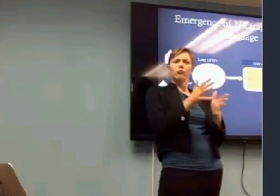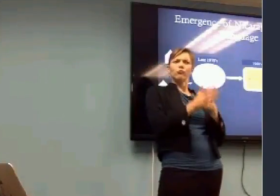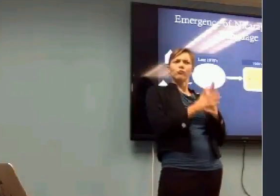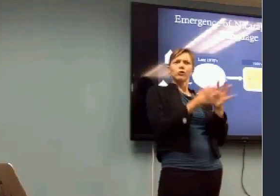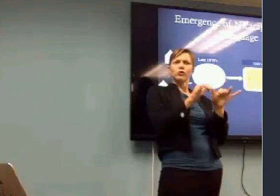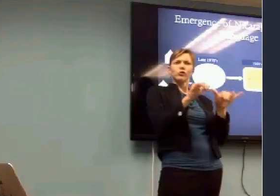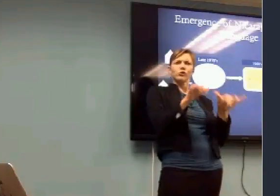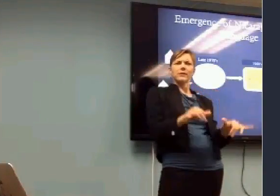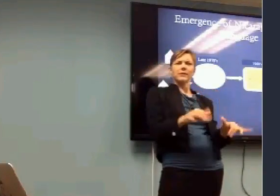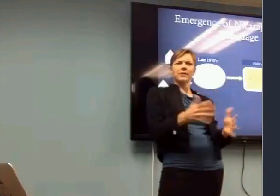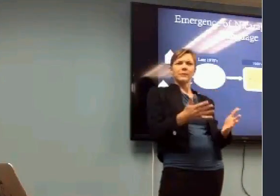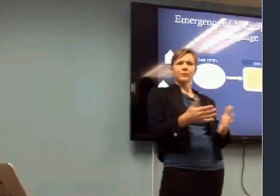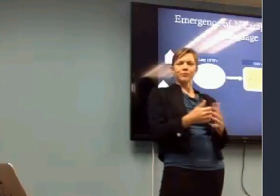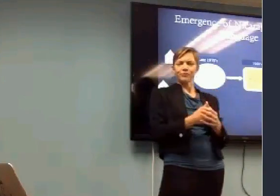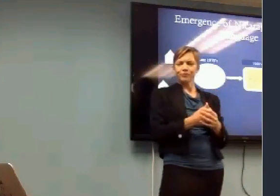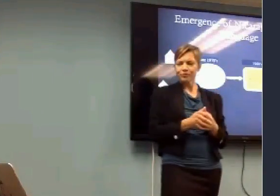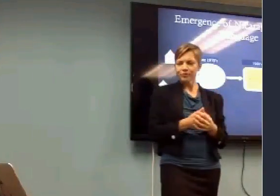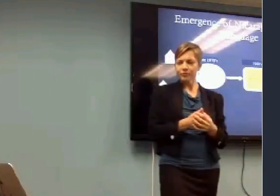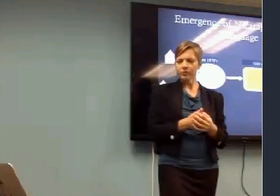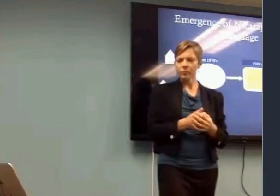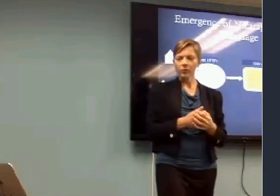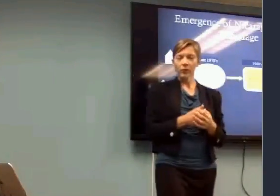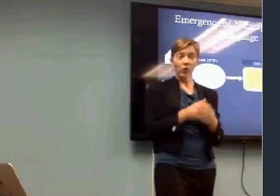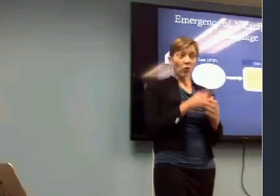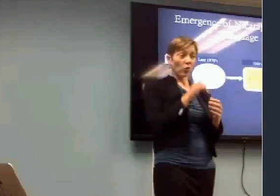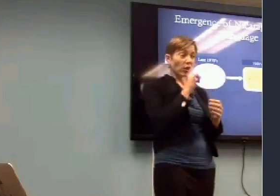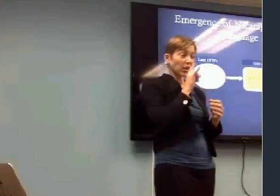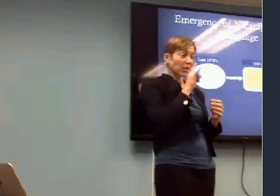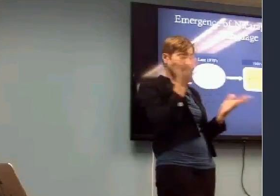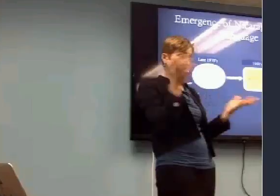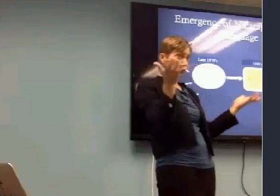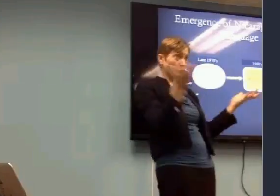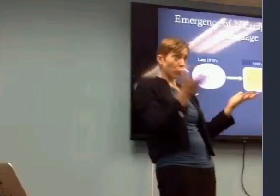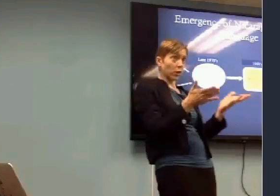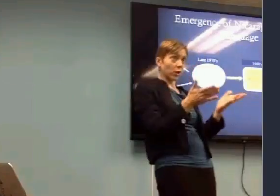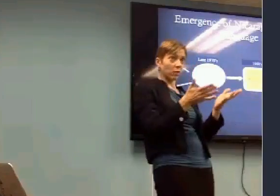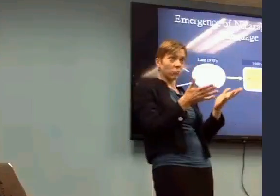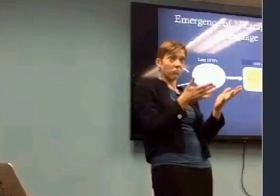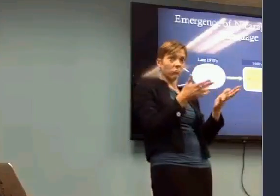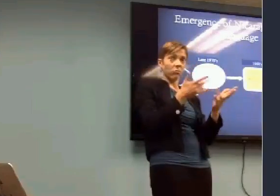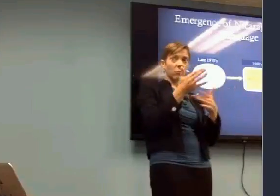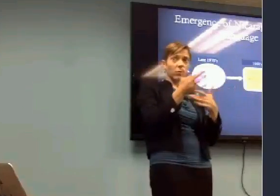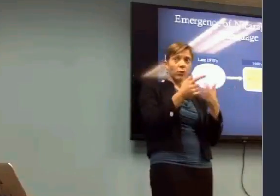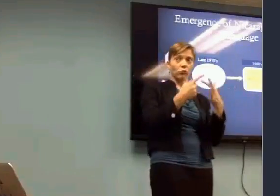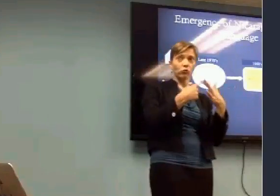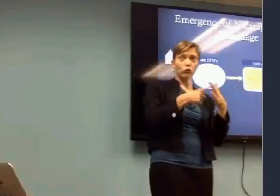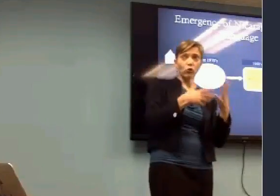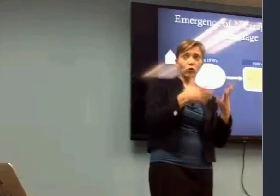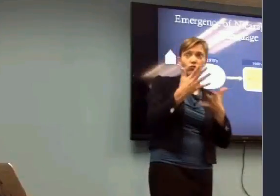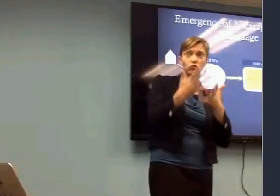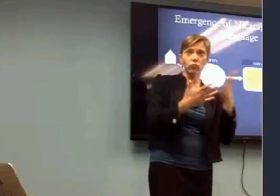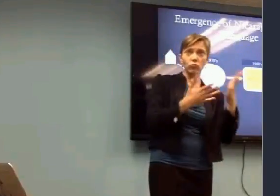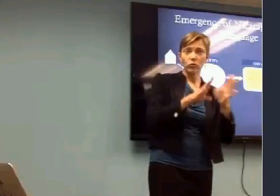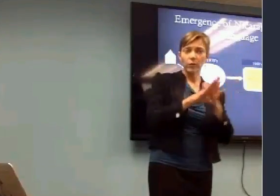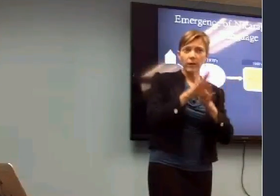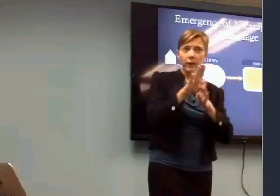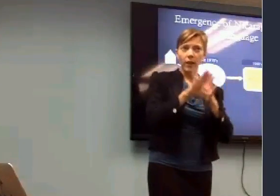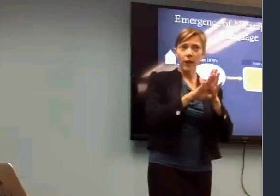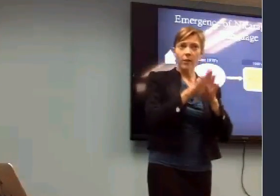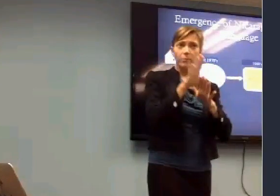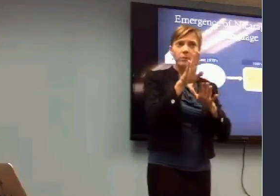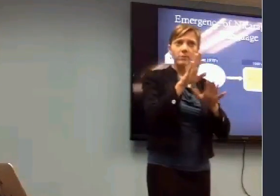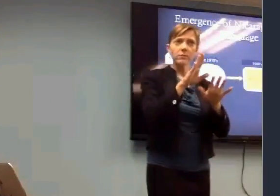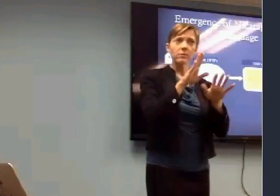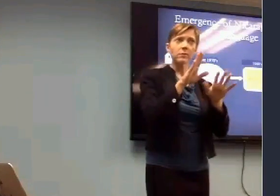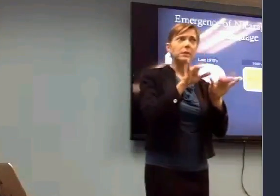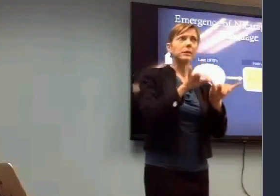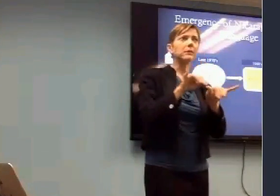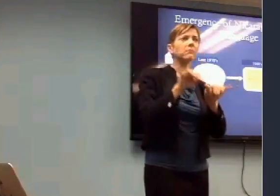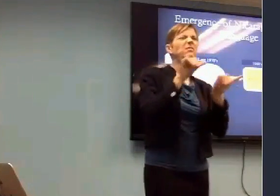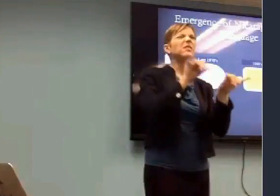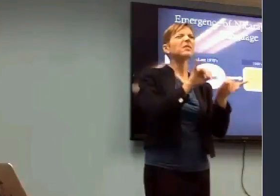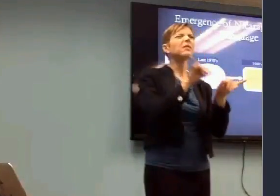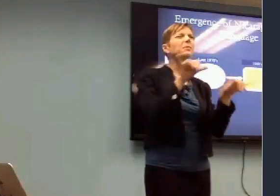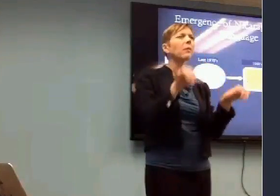So what has happened with these gestural systems? Those children who brought their own systems started to interact with one